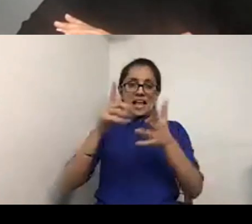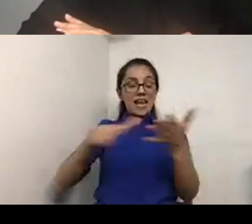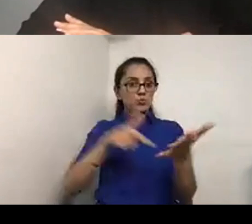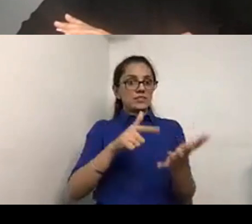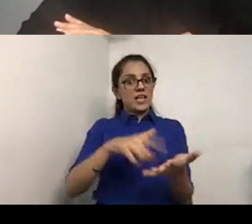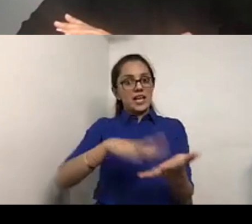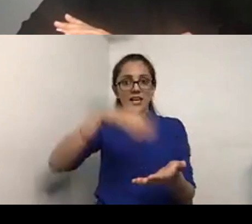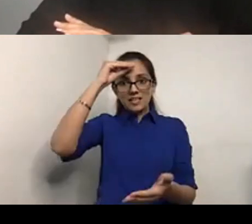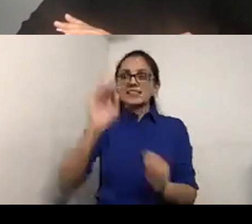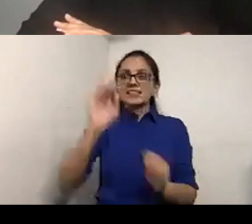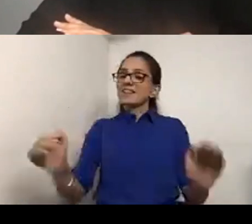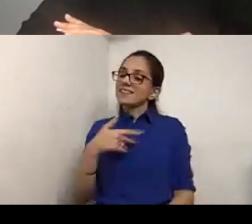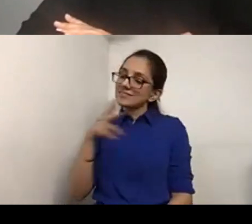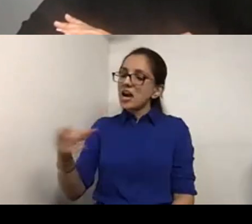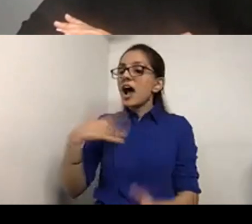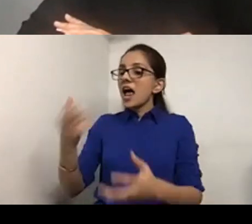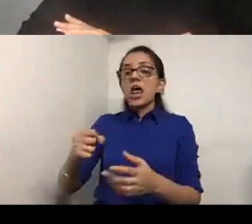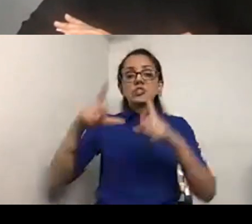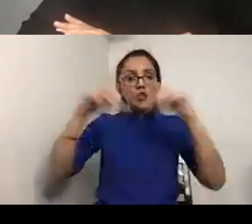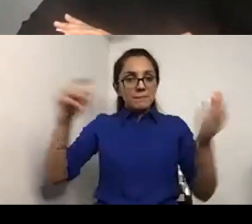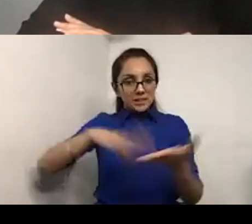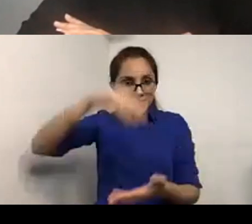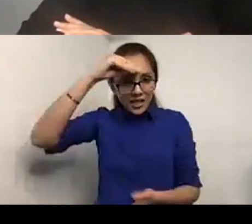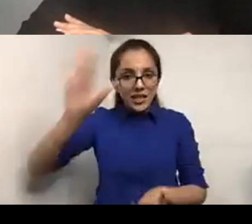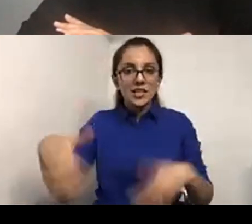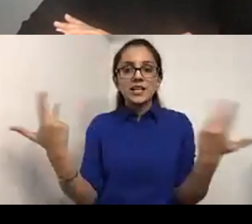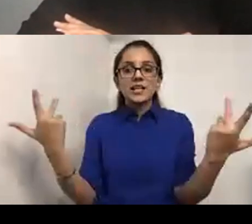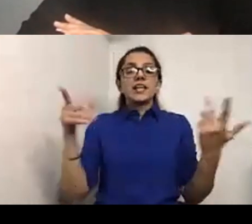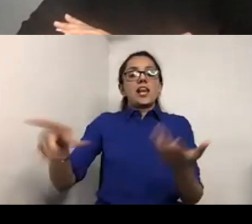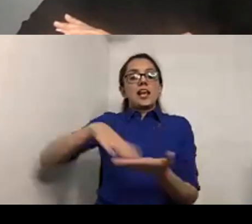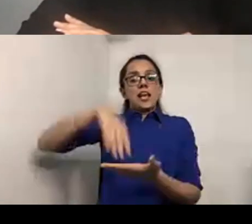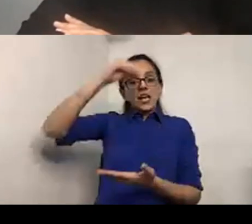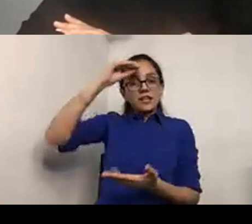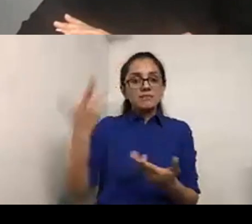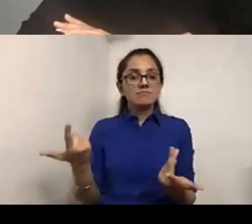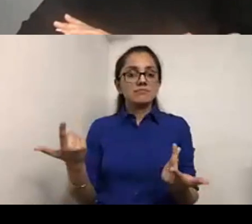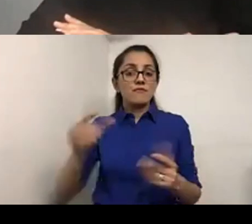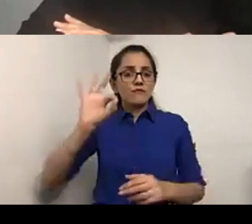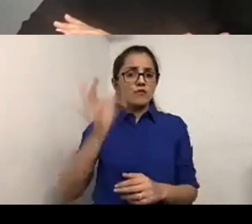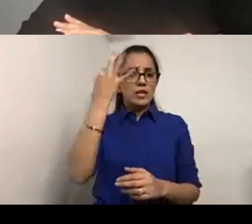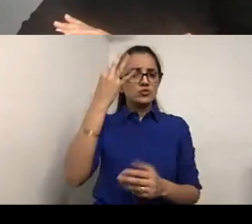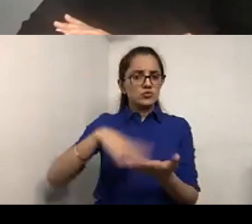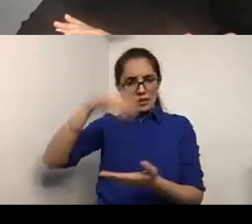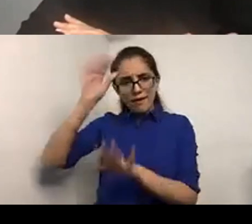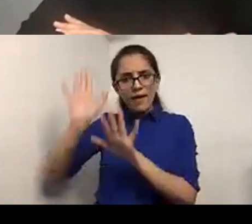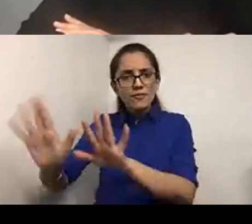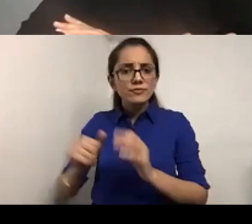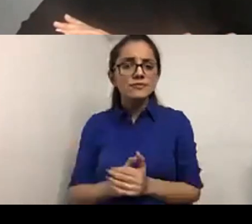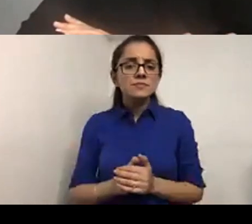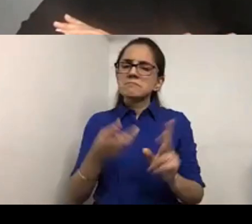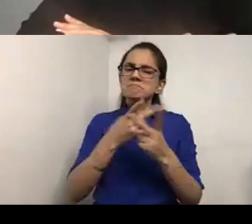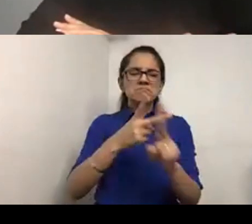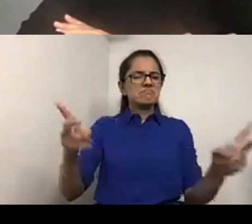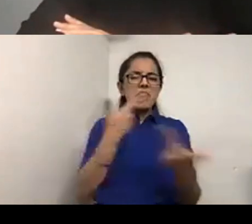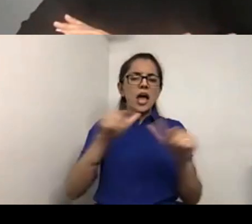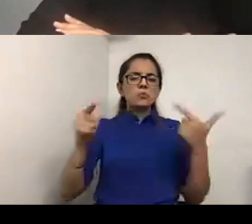you talk to children, they say we are learning Japanese, we are learning, French, we are learning, name it,